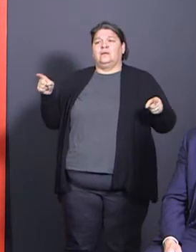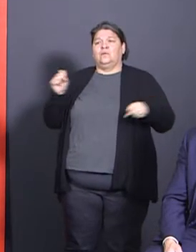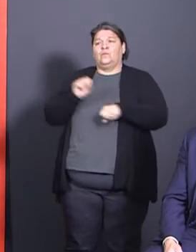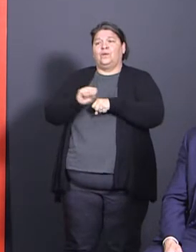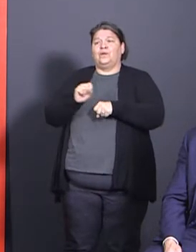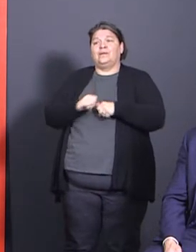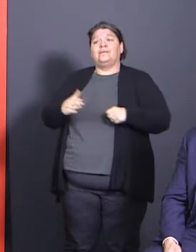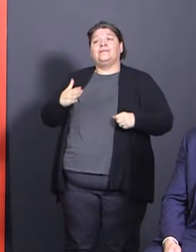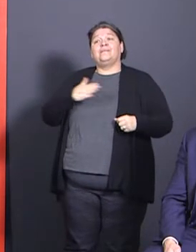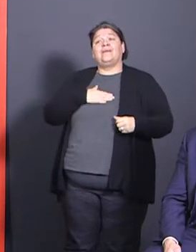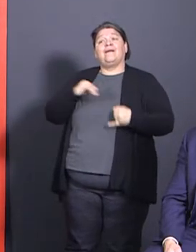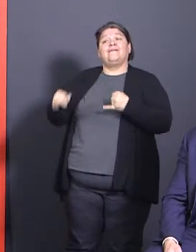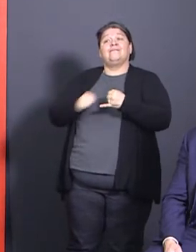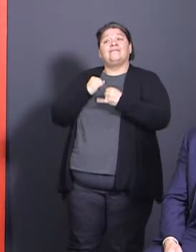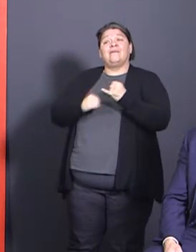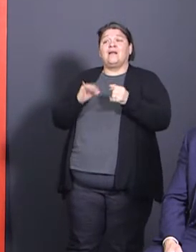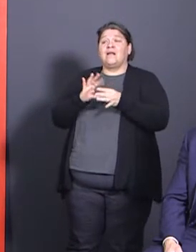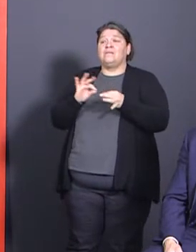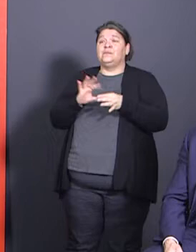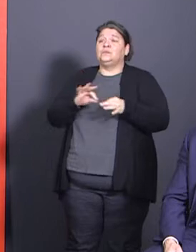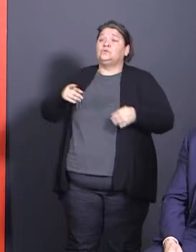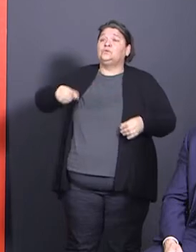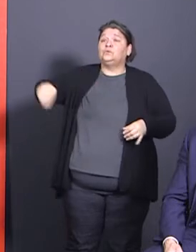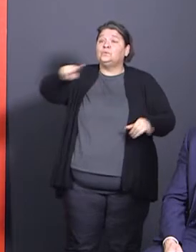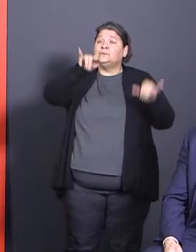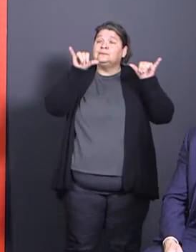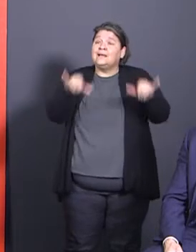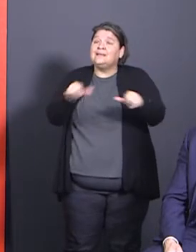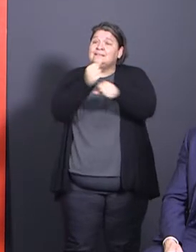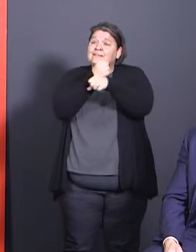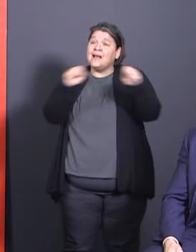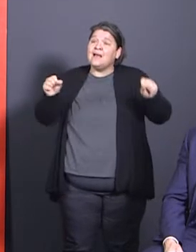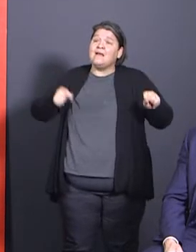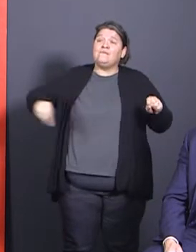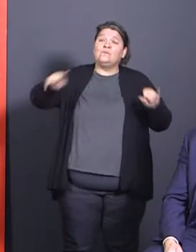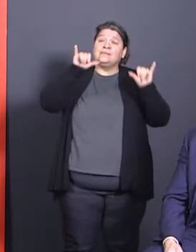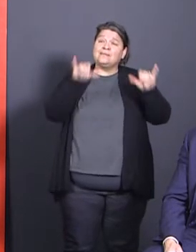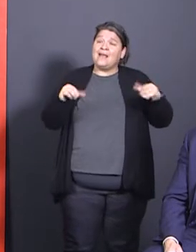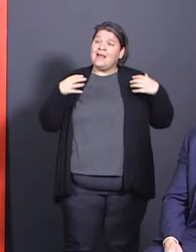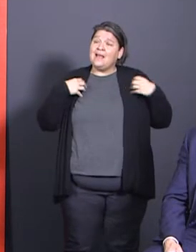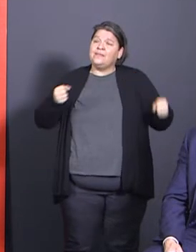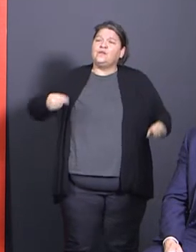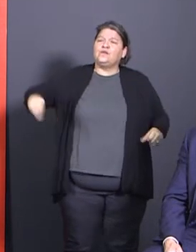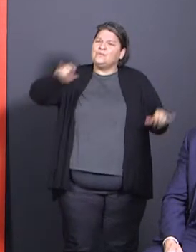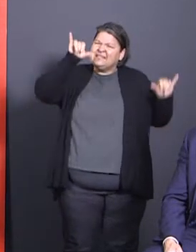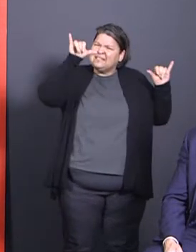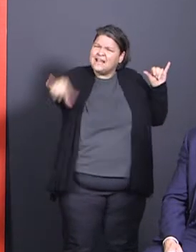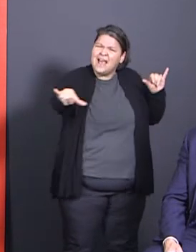always do. Y'all stay safe, y'all stay healthy, and y'all stay home.